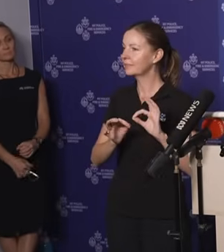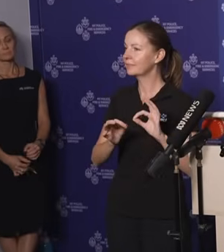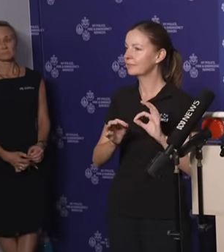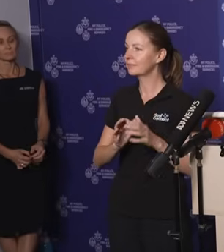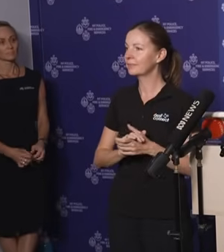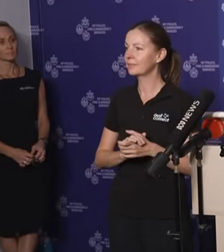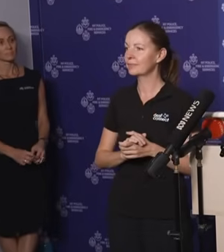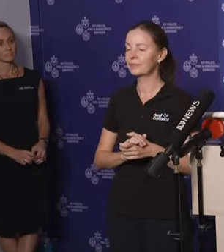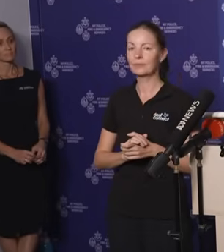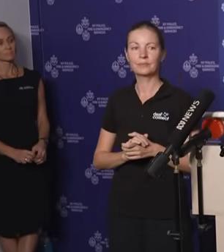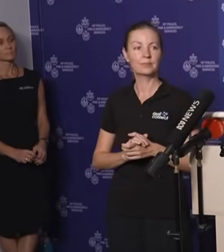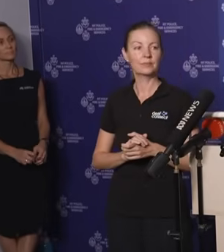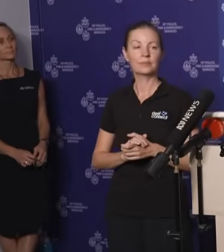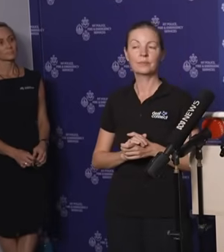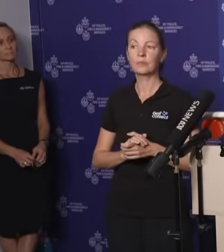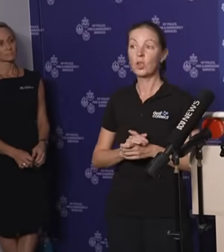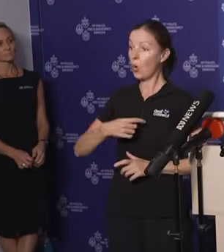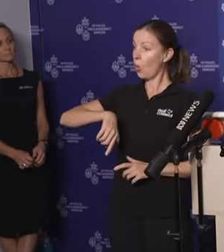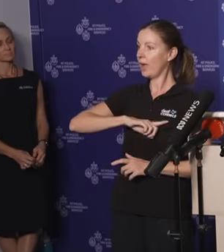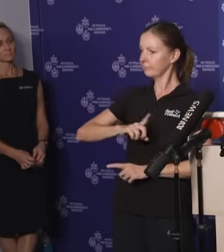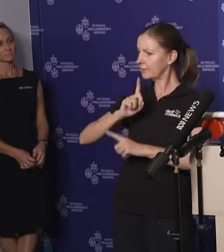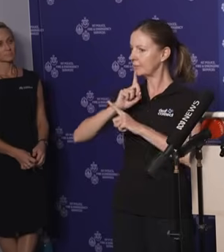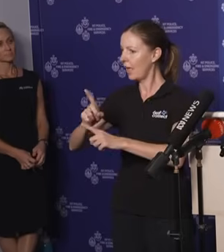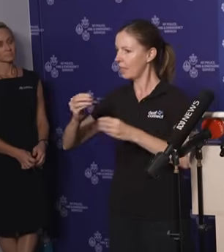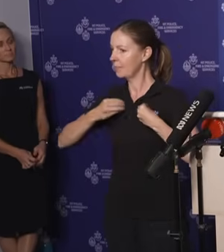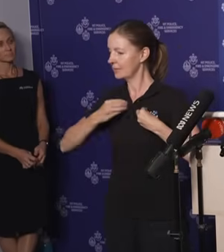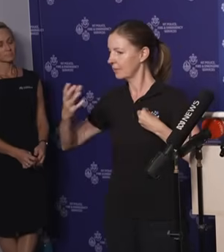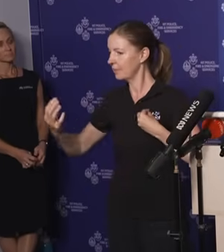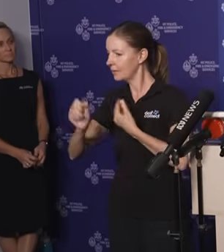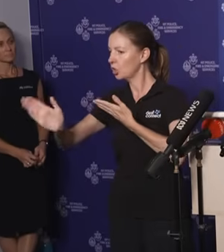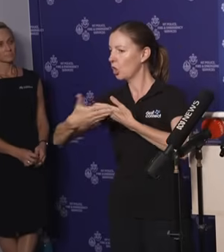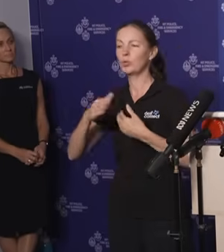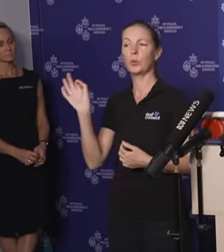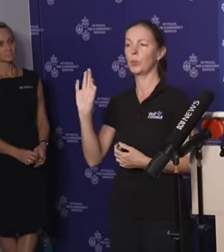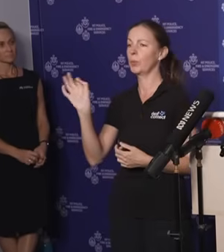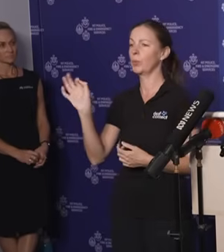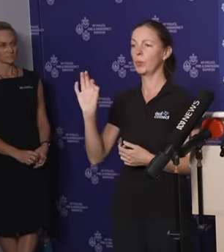again? we will not direct businesses to close.